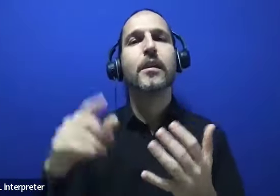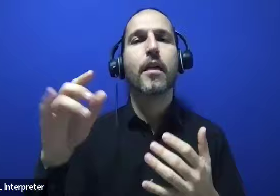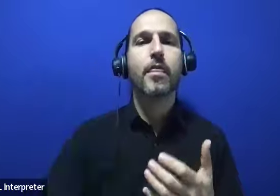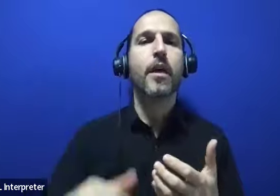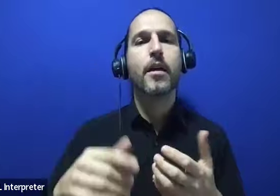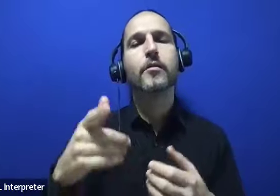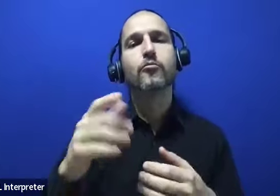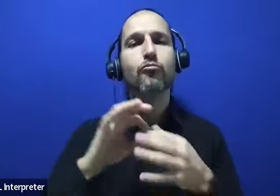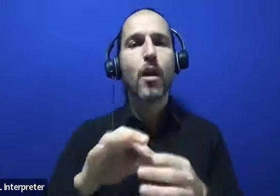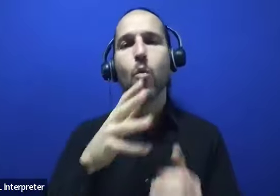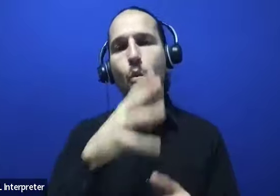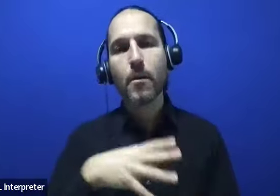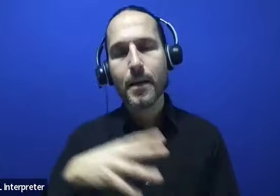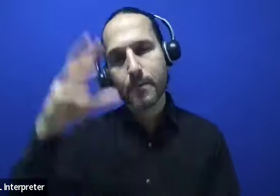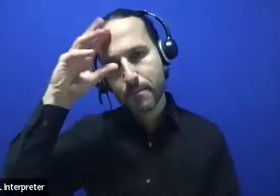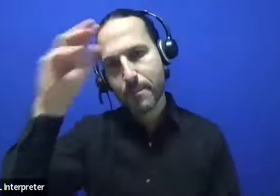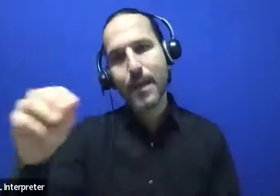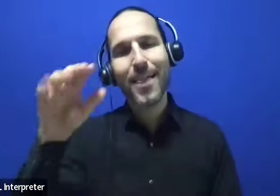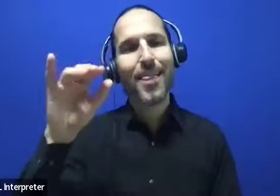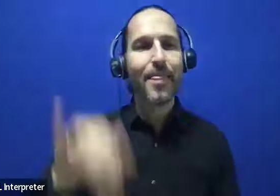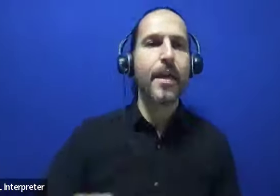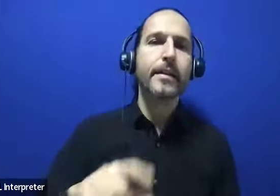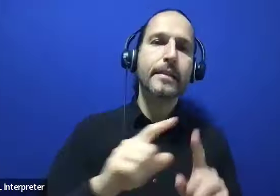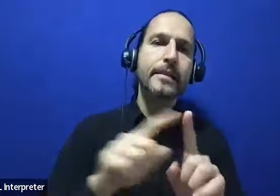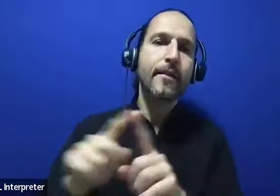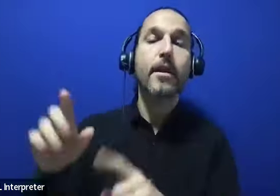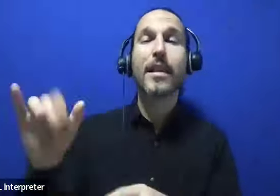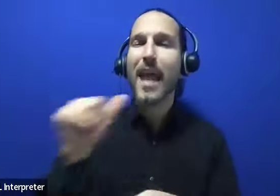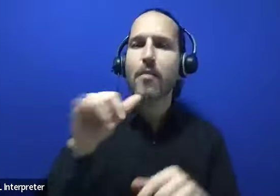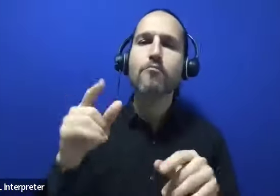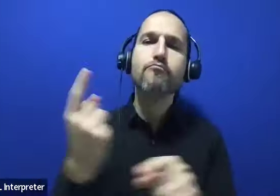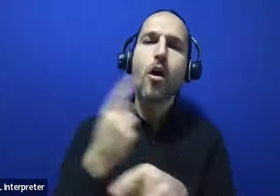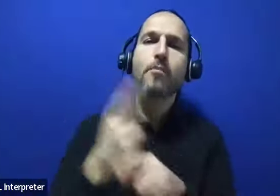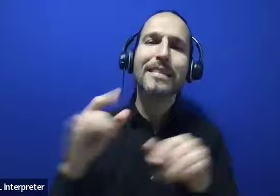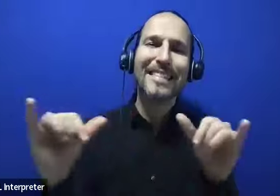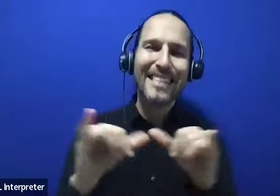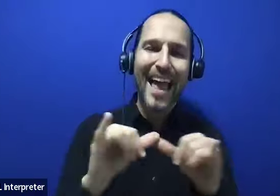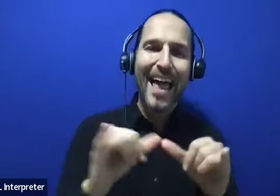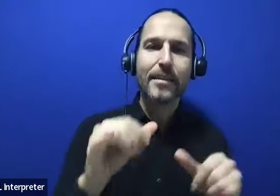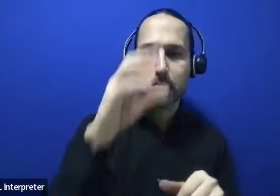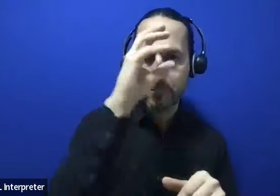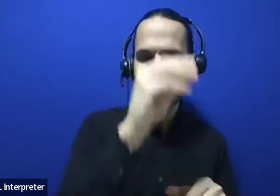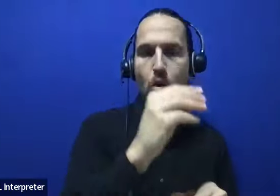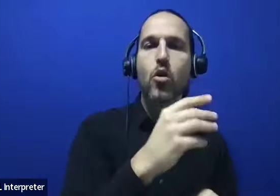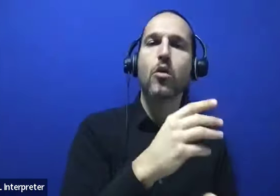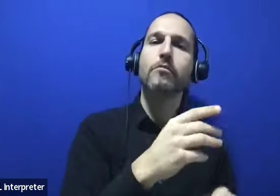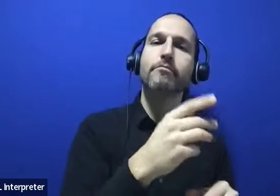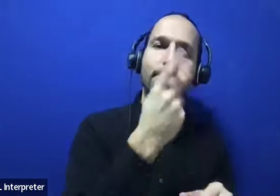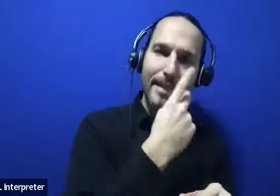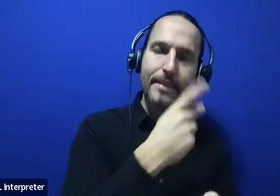Micropenis and undescended testes are very common in males. Girls can have an underdeveloped